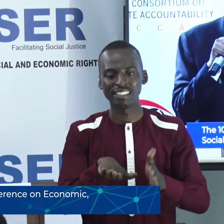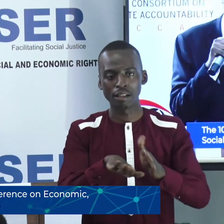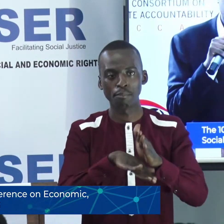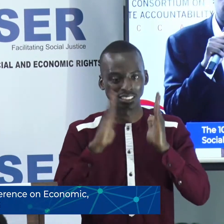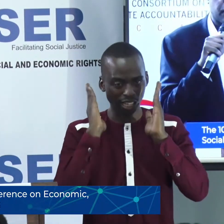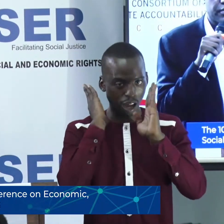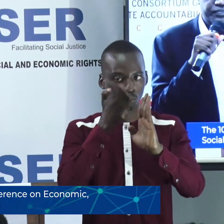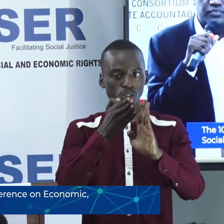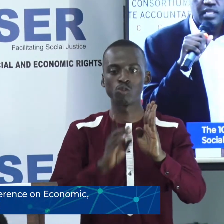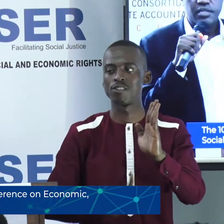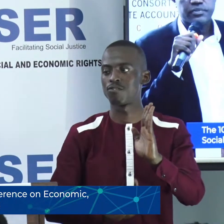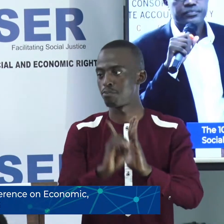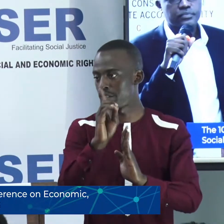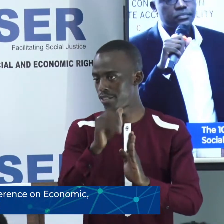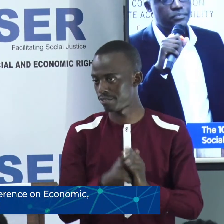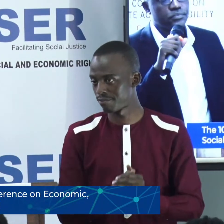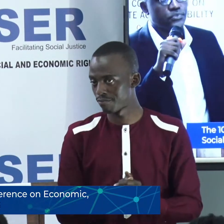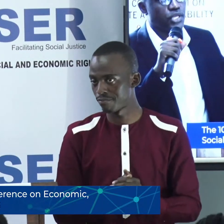development.